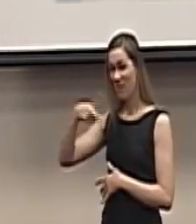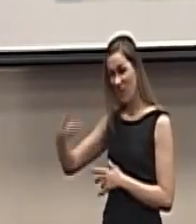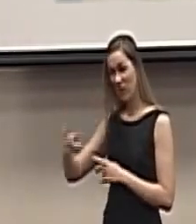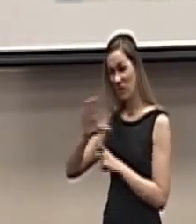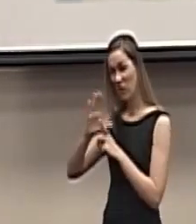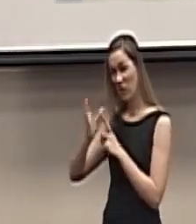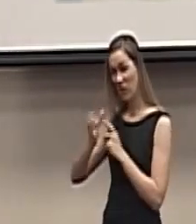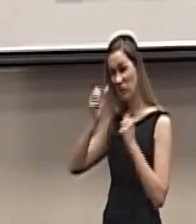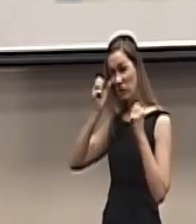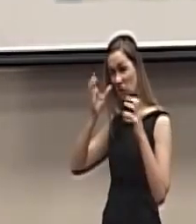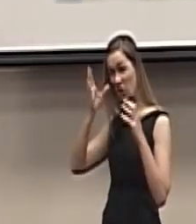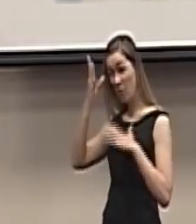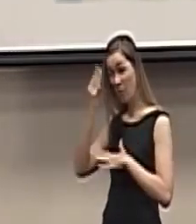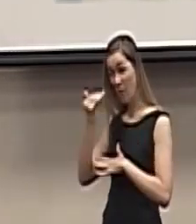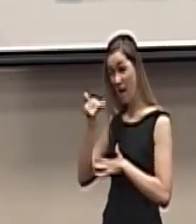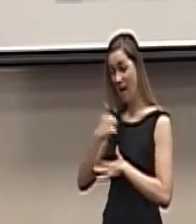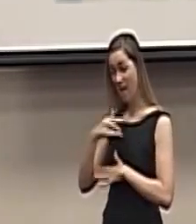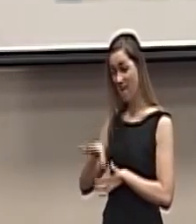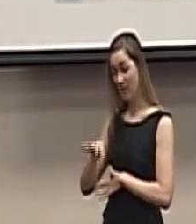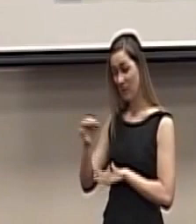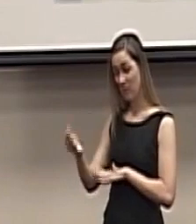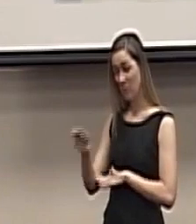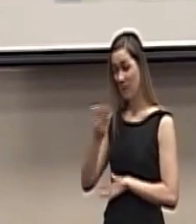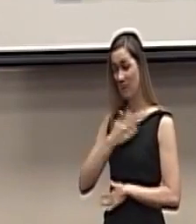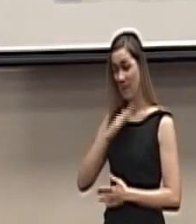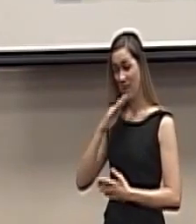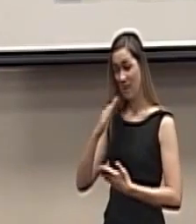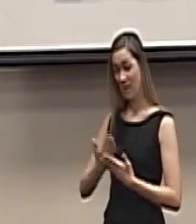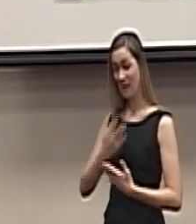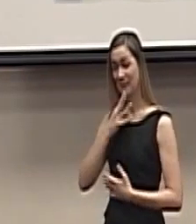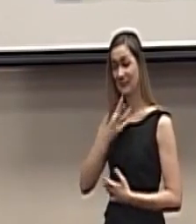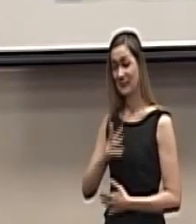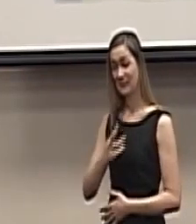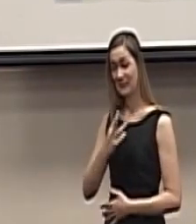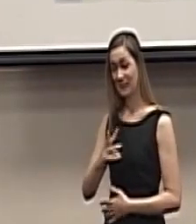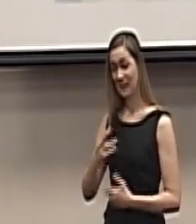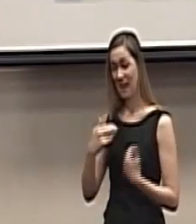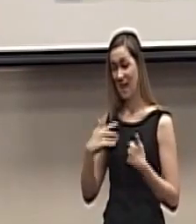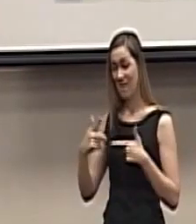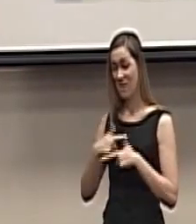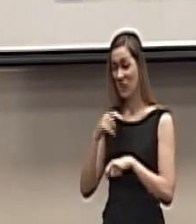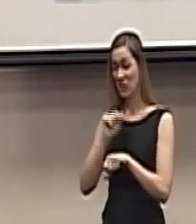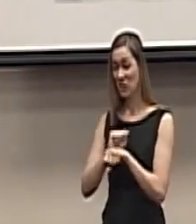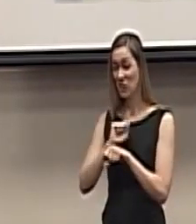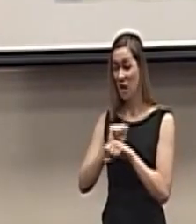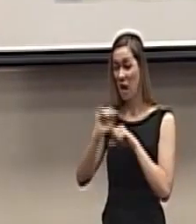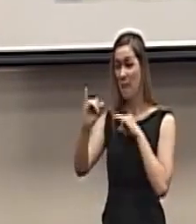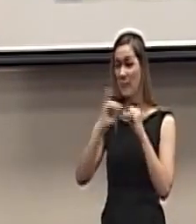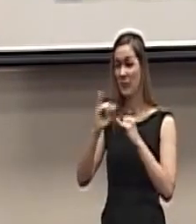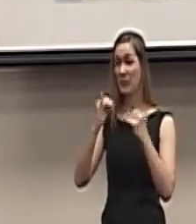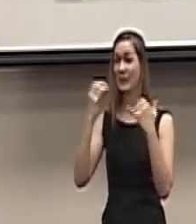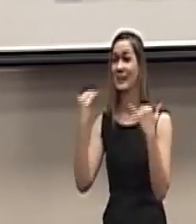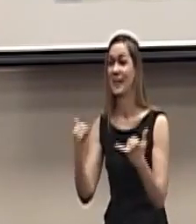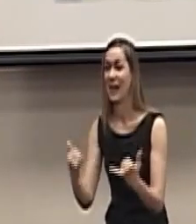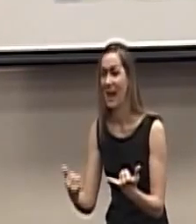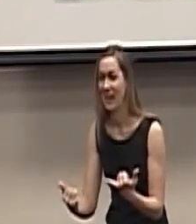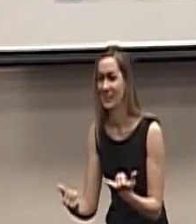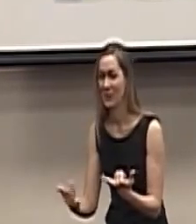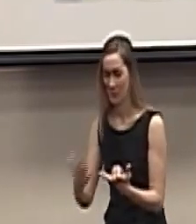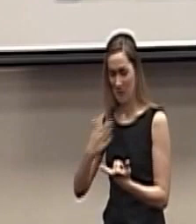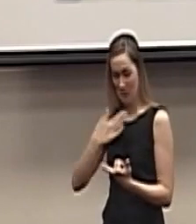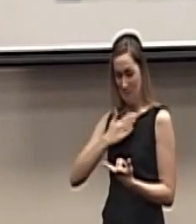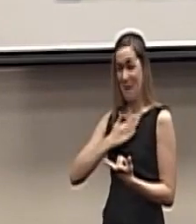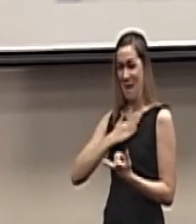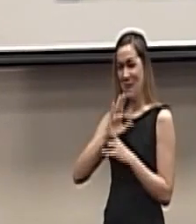morning my daughter, who is 16, has her first job interview today. And so I'm going through a culture shock